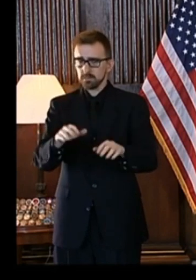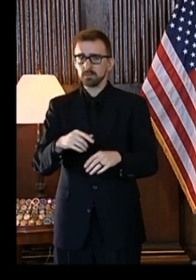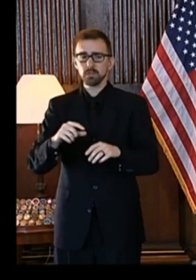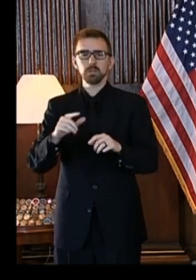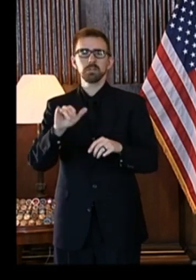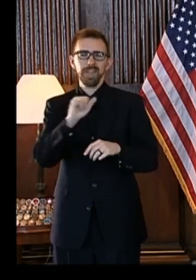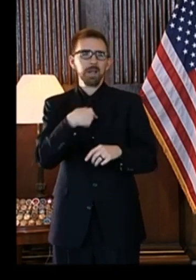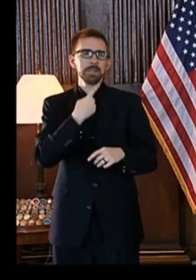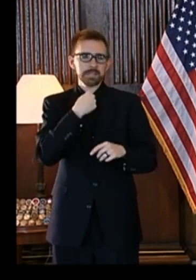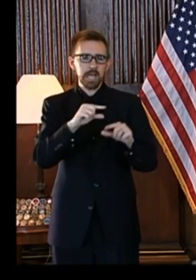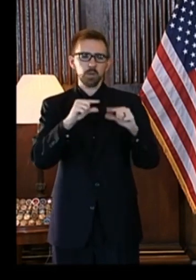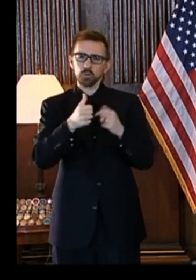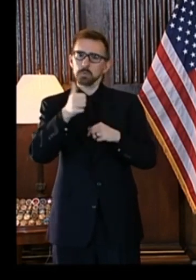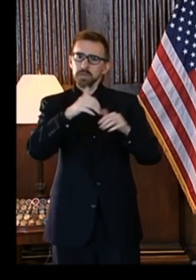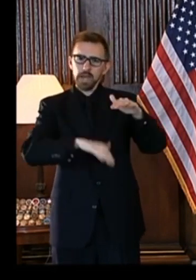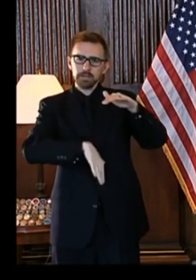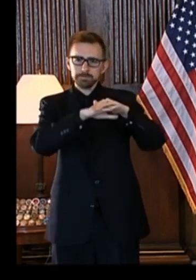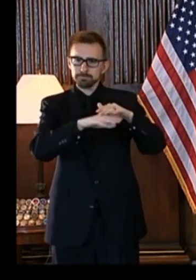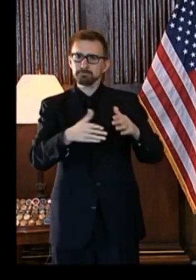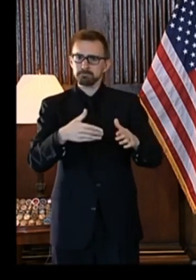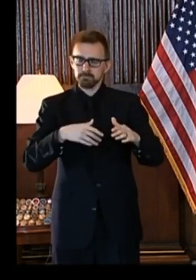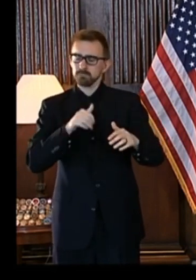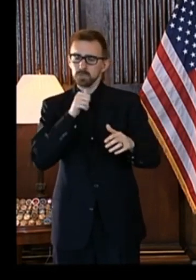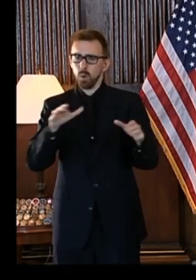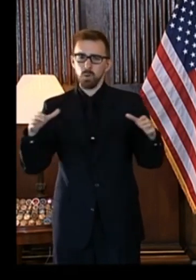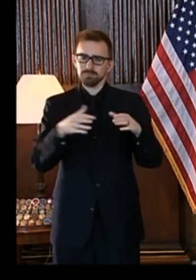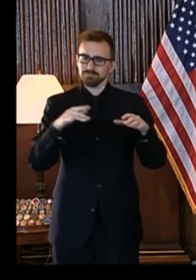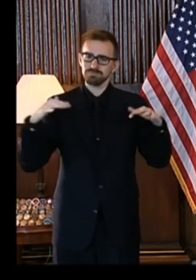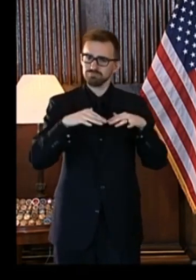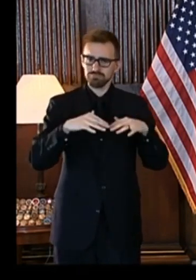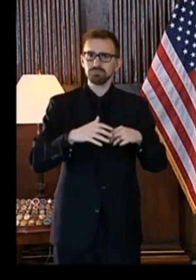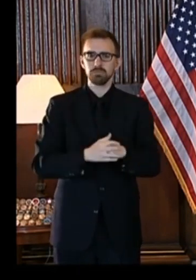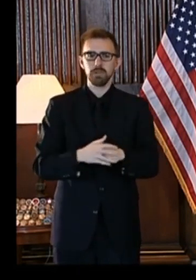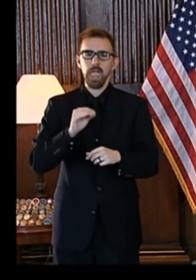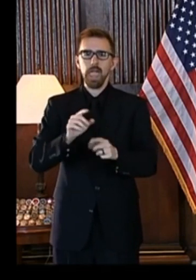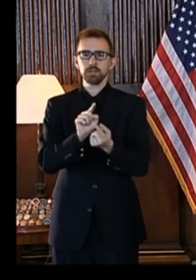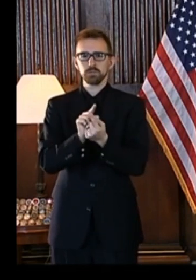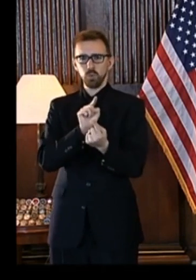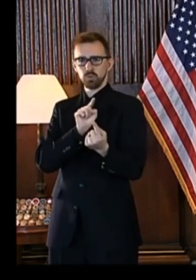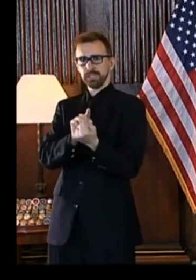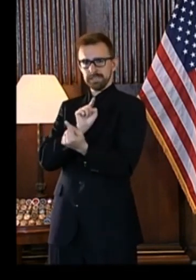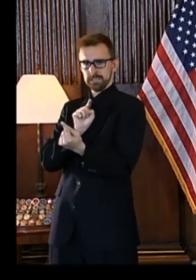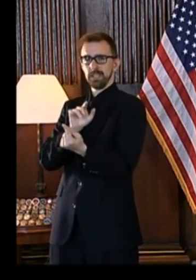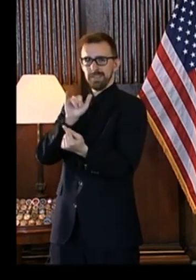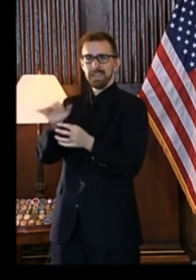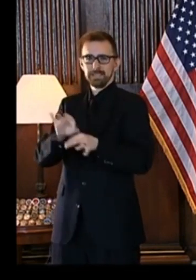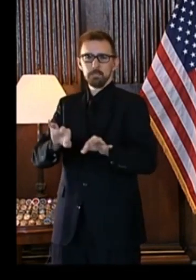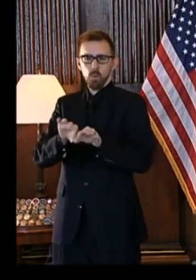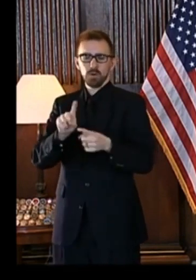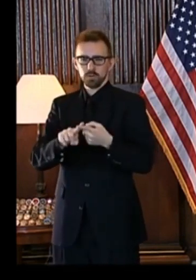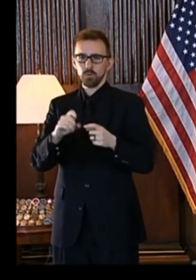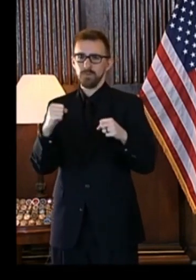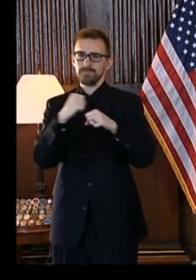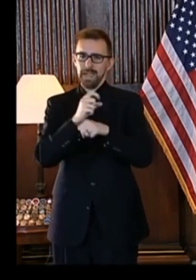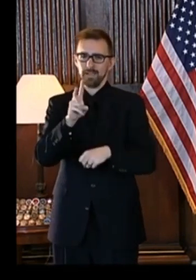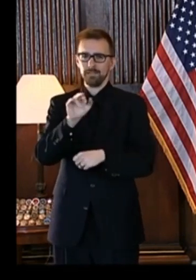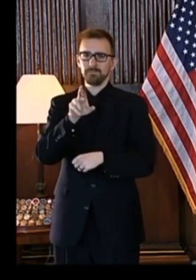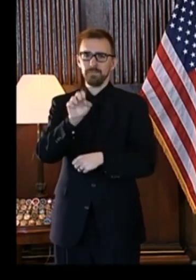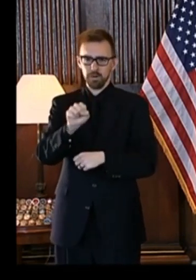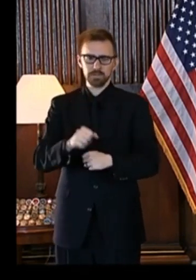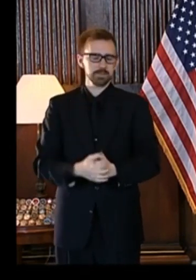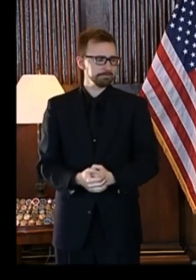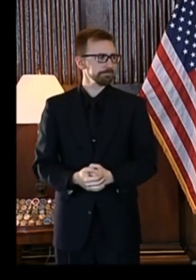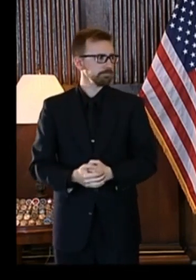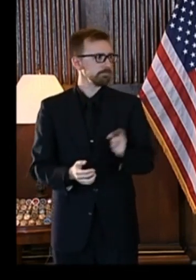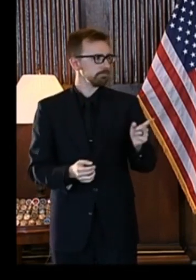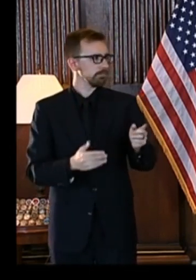10 and staying 6 feet away, the social distancing. Those are the keys to fight this virus. Okay, this next